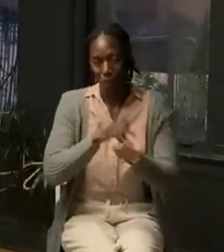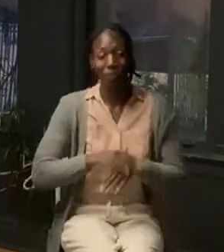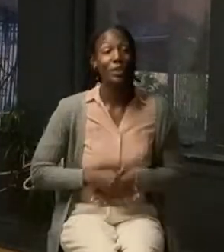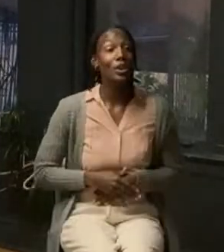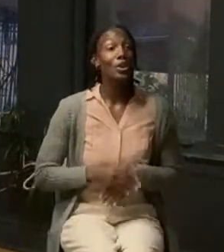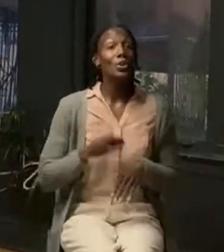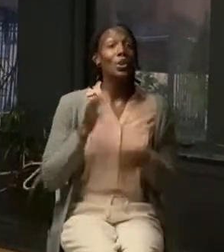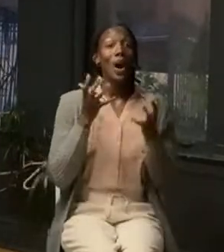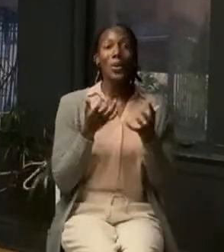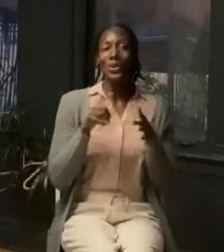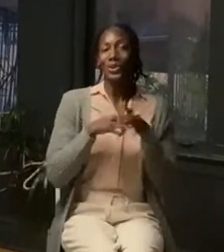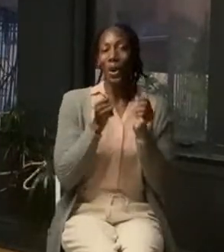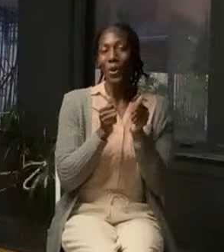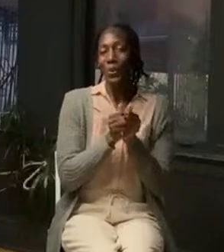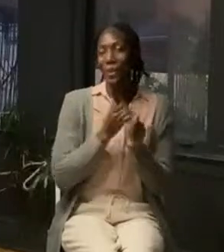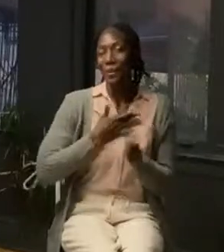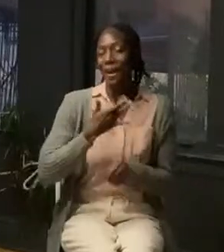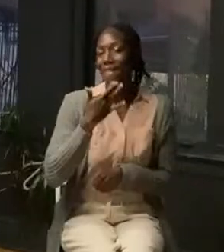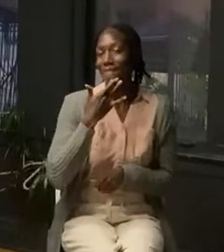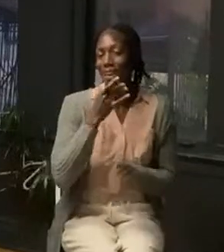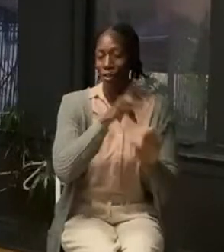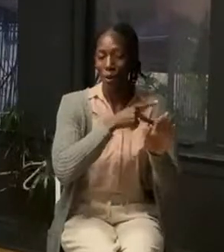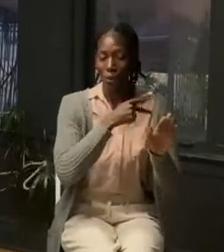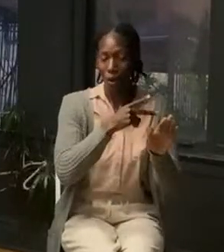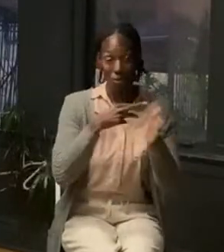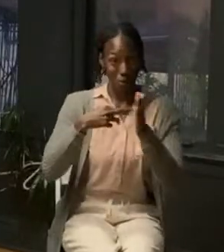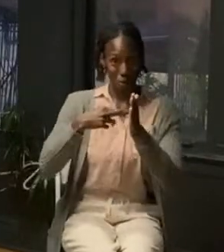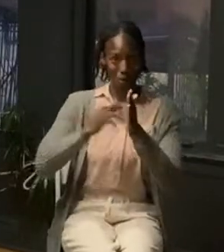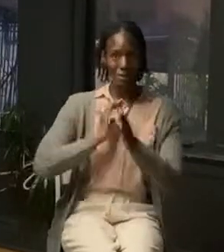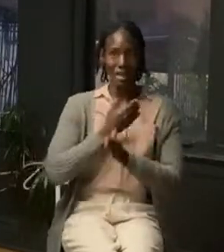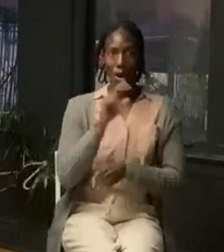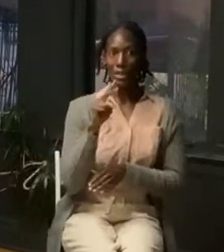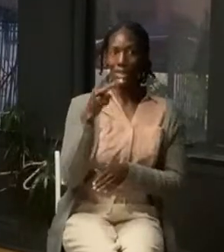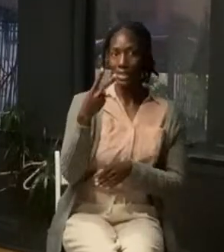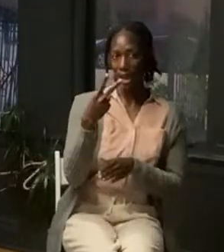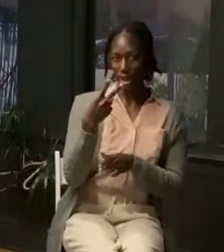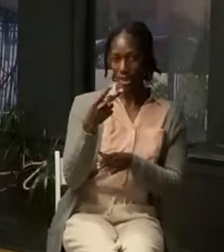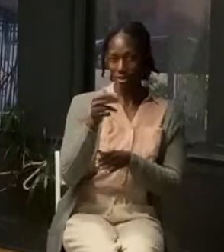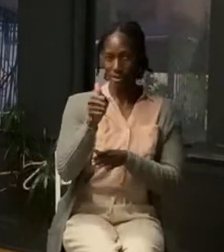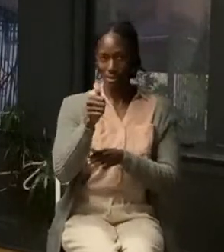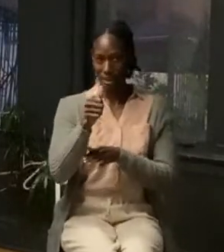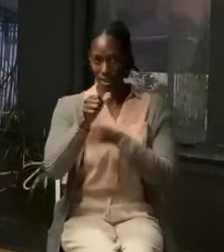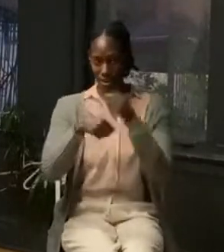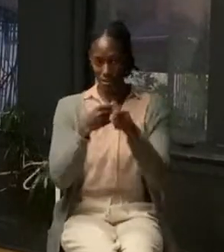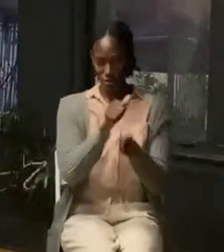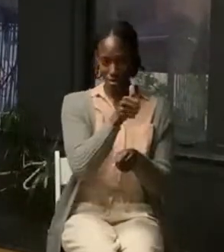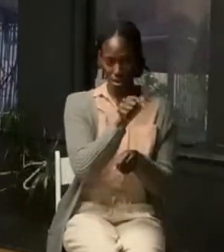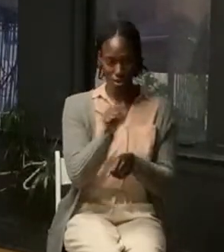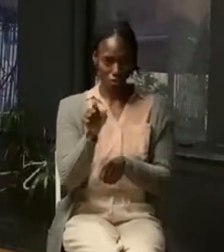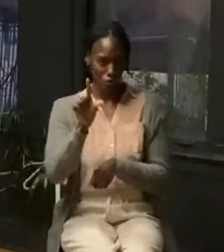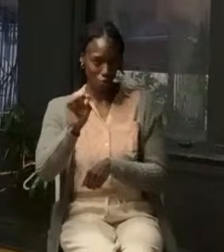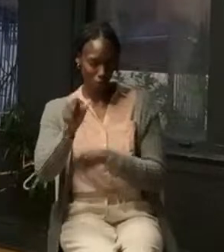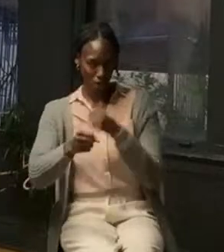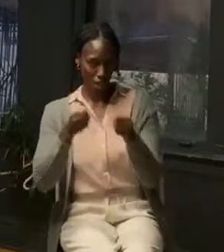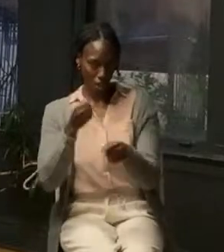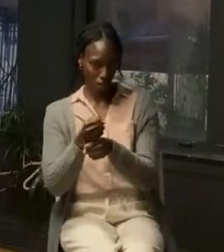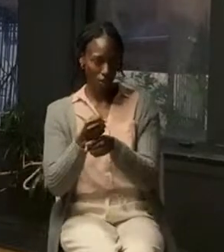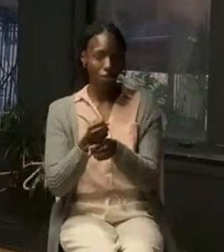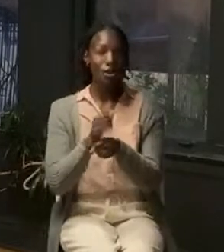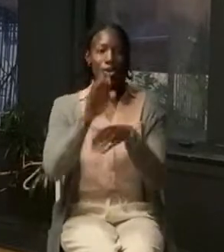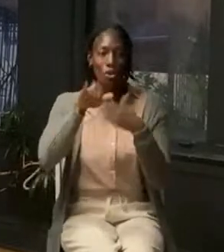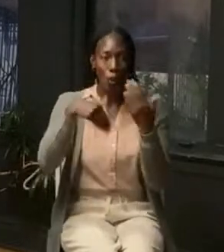This anthology represents our 2nd decade. So all the poems that we got from kids all over the world